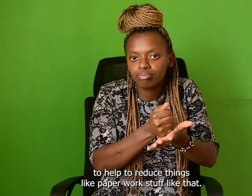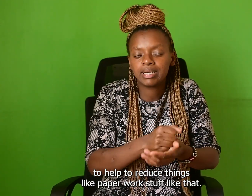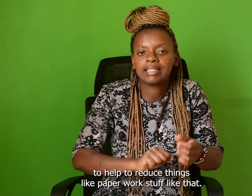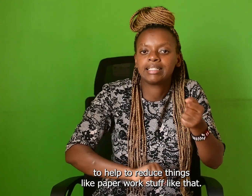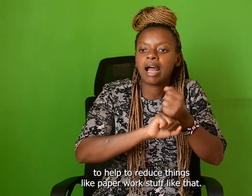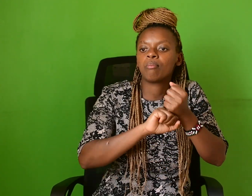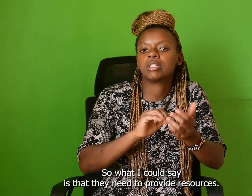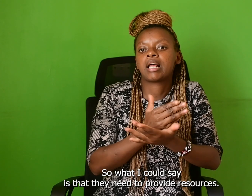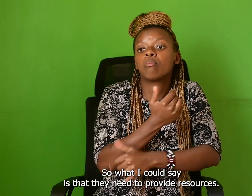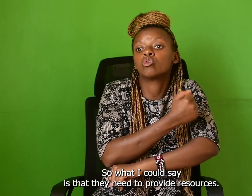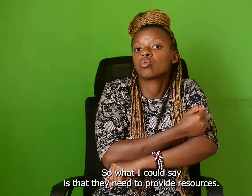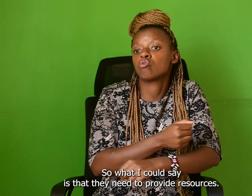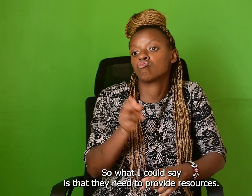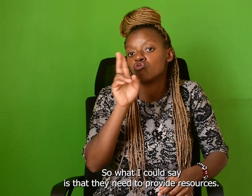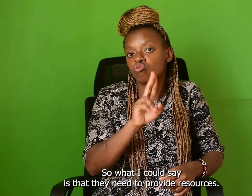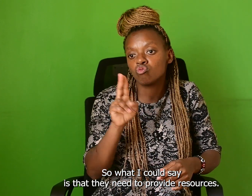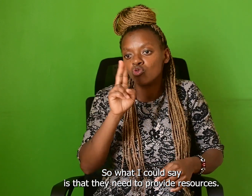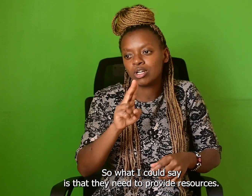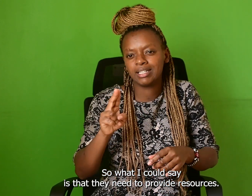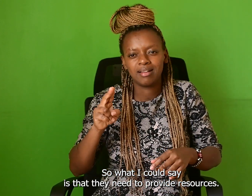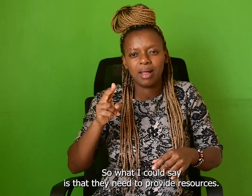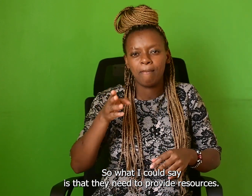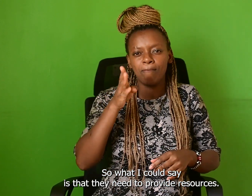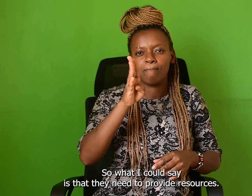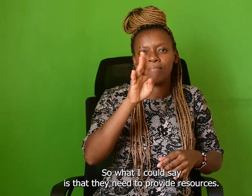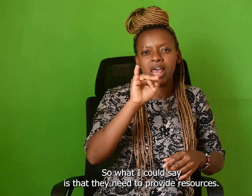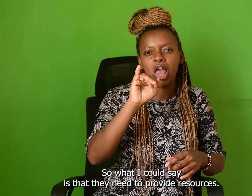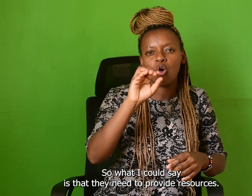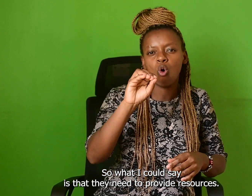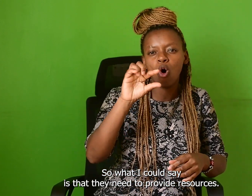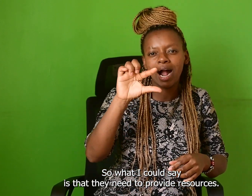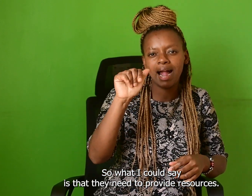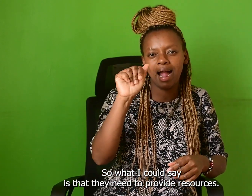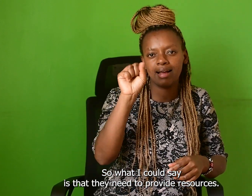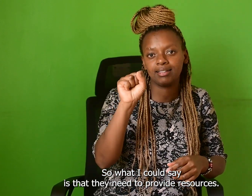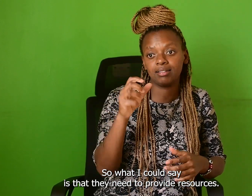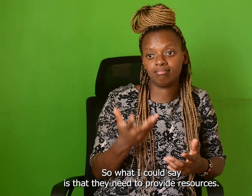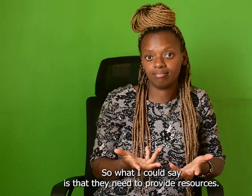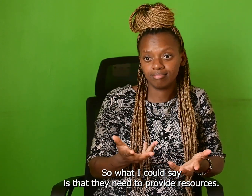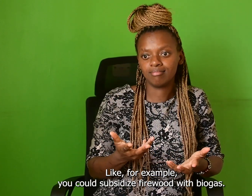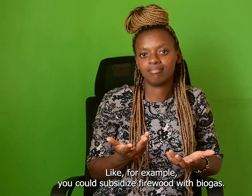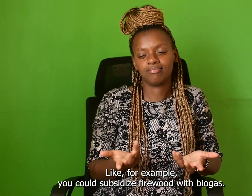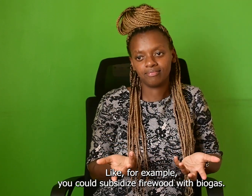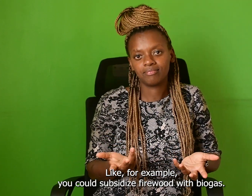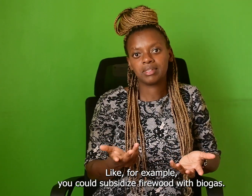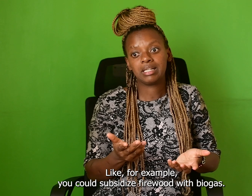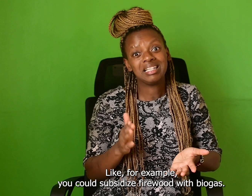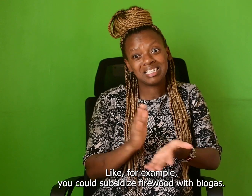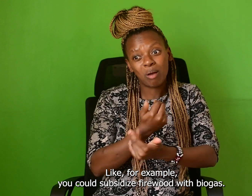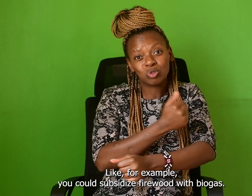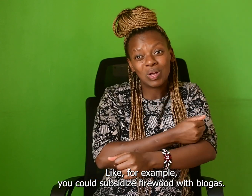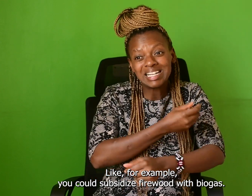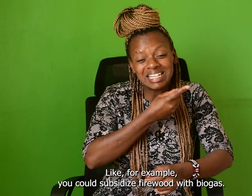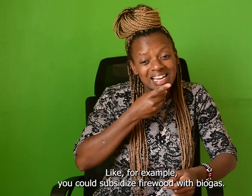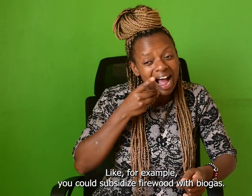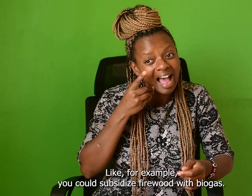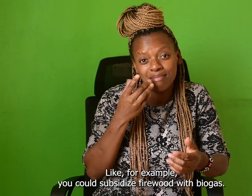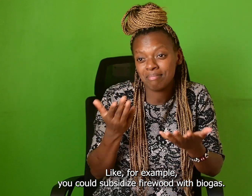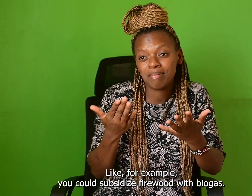like that. So what I could say is that they need to provide some resources. Like for example, you could subsidize firewood with